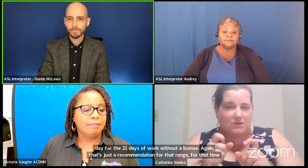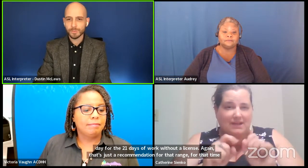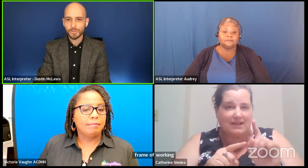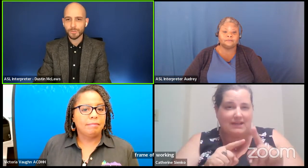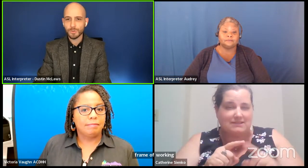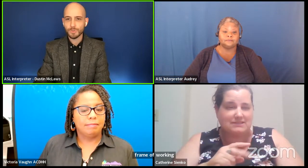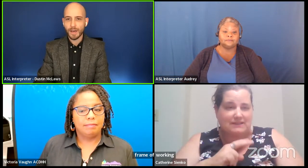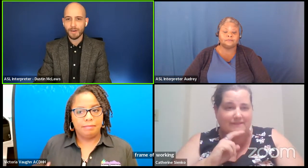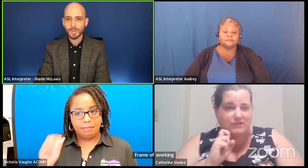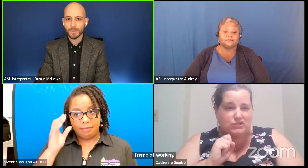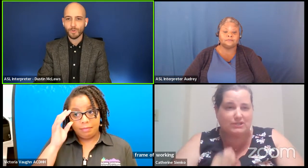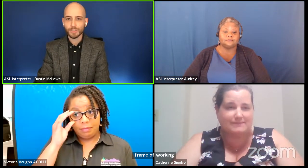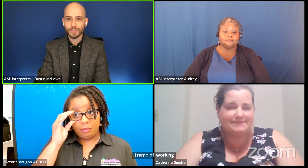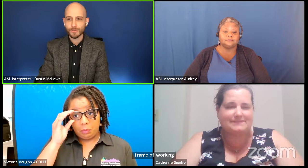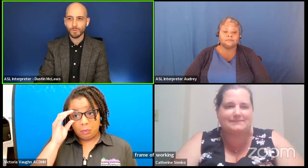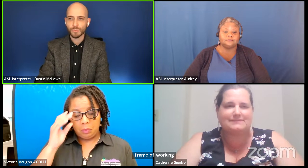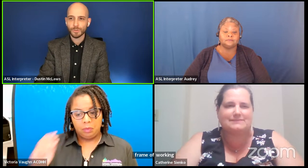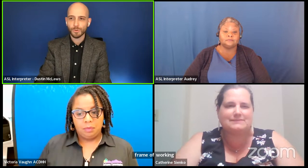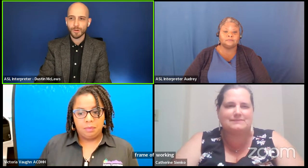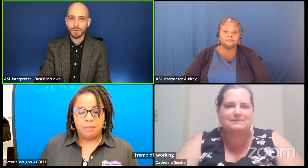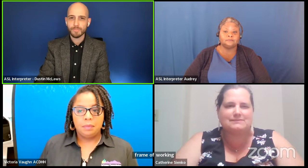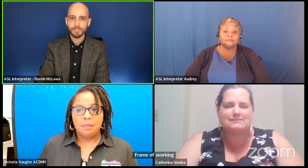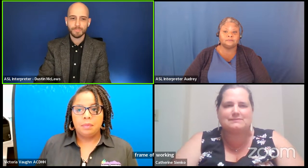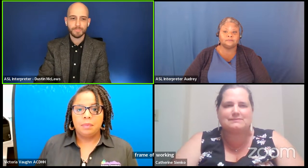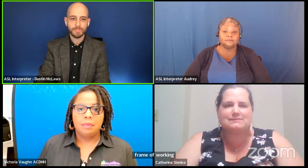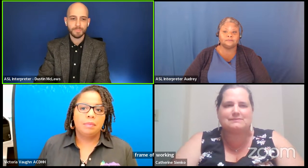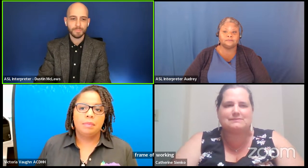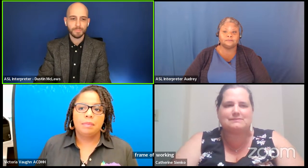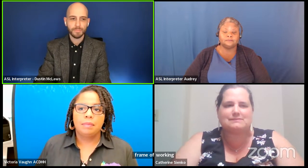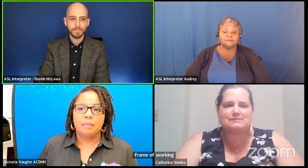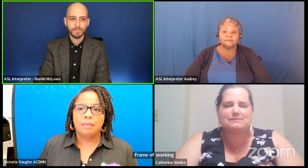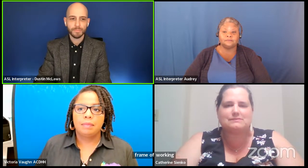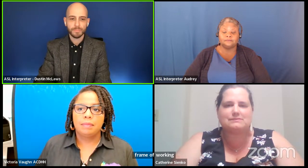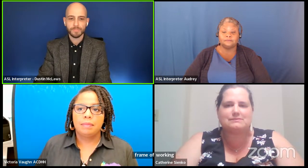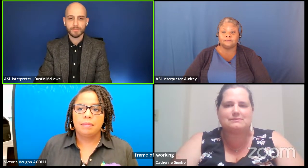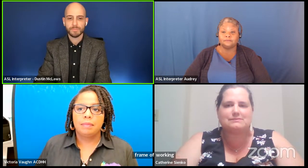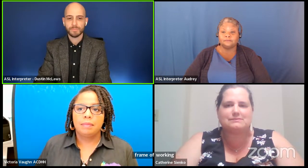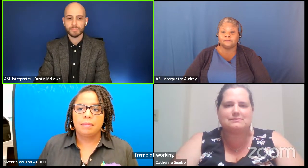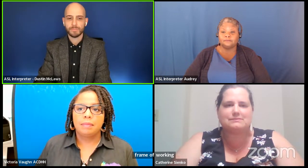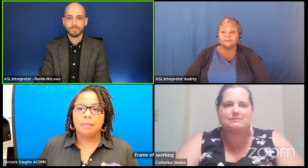Board, do you have any questions for Victoria?